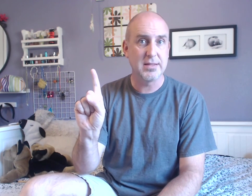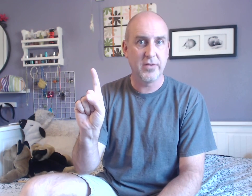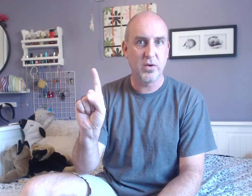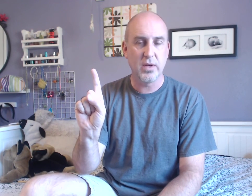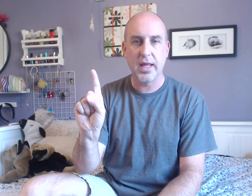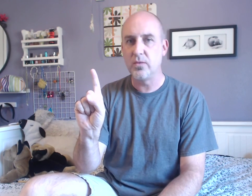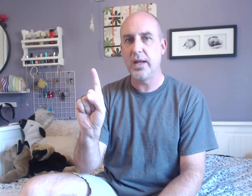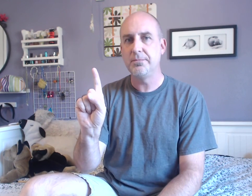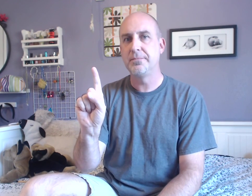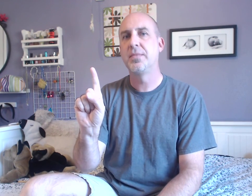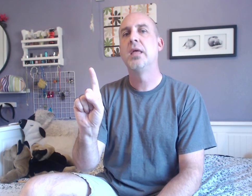finger again, right?